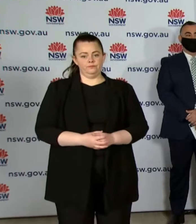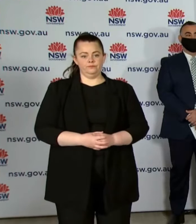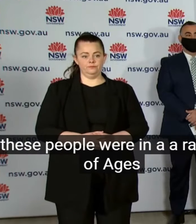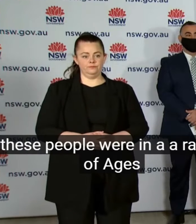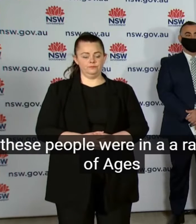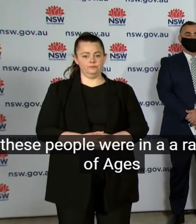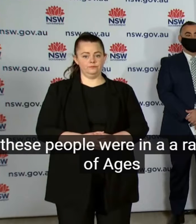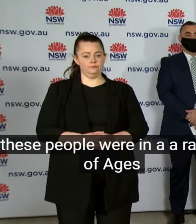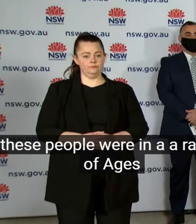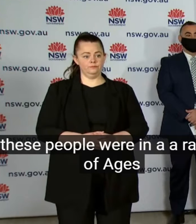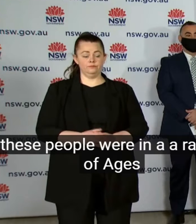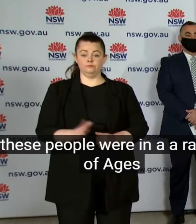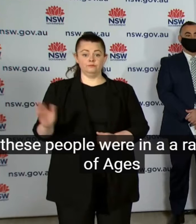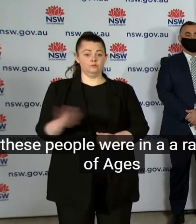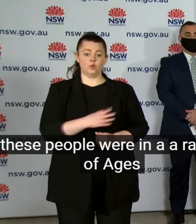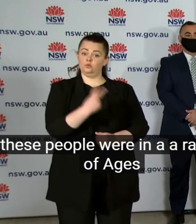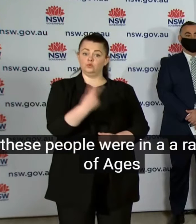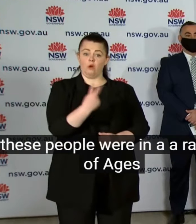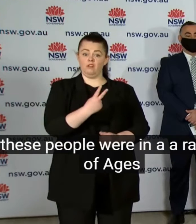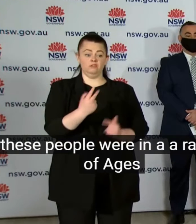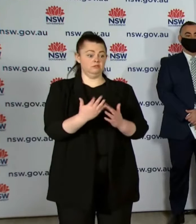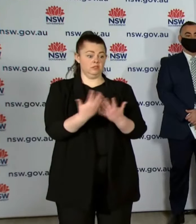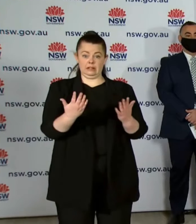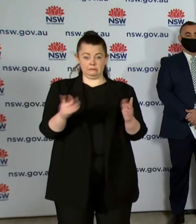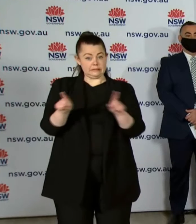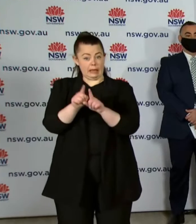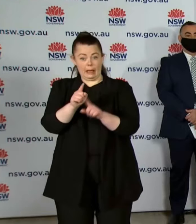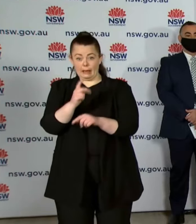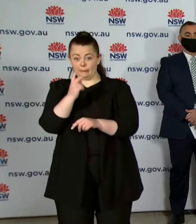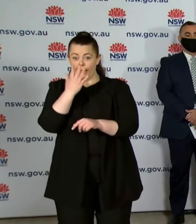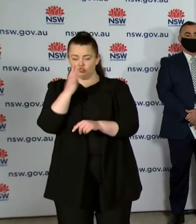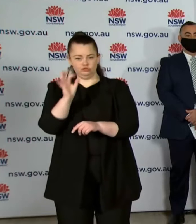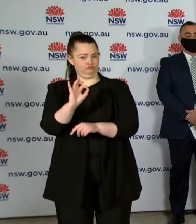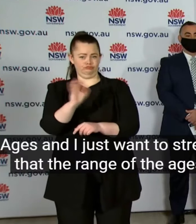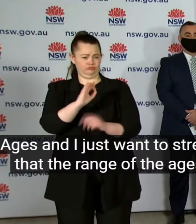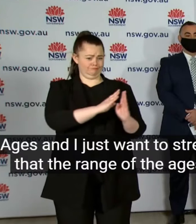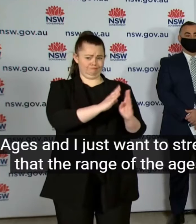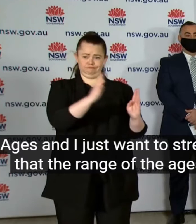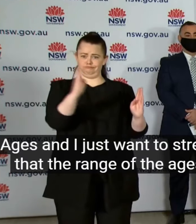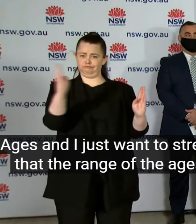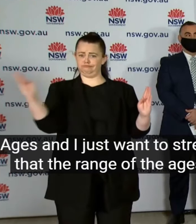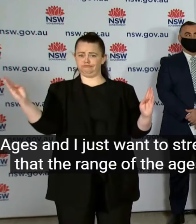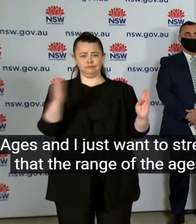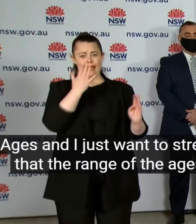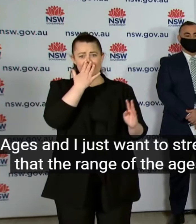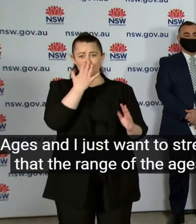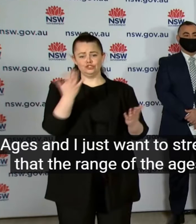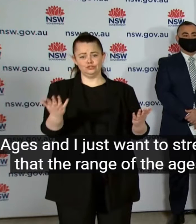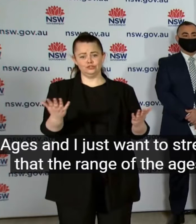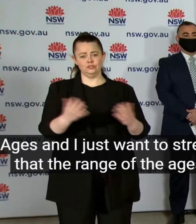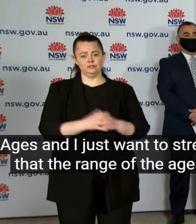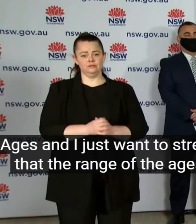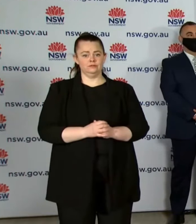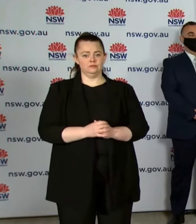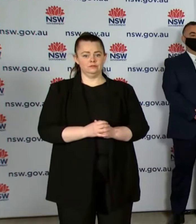These people were in a range of ages, and I just want to stress that the range of the